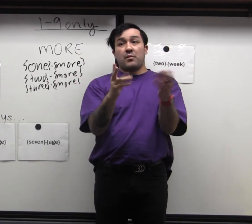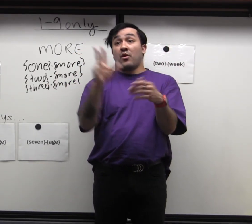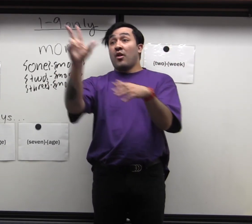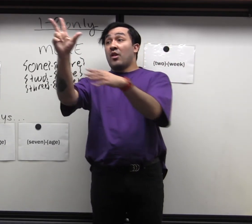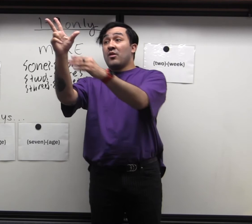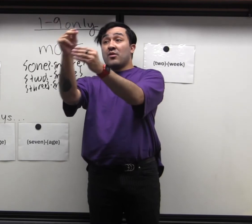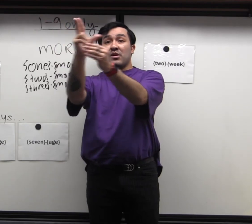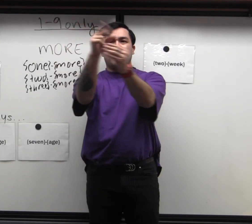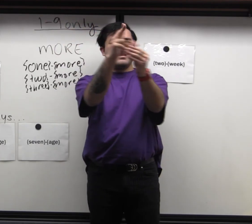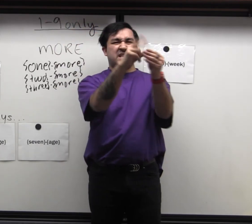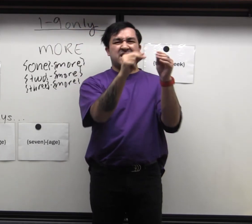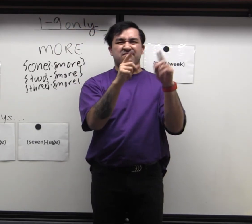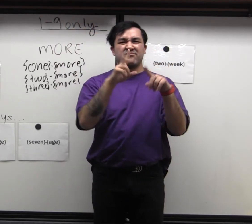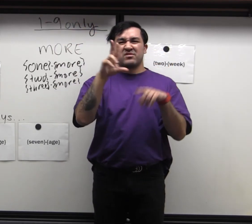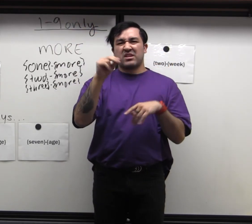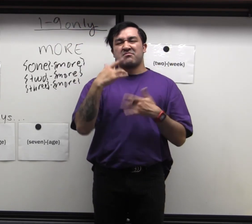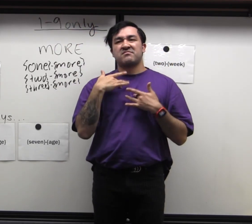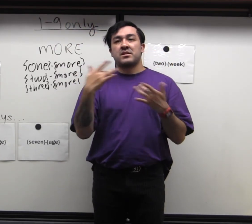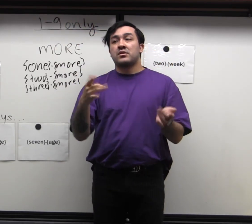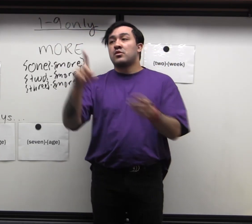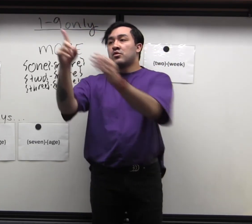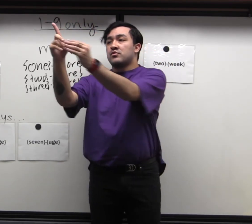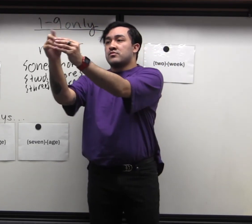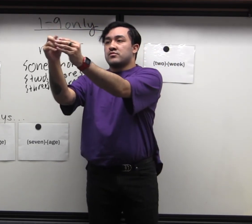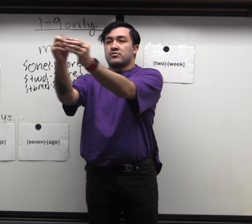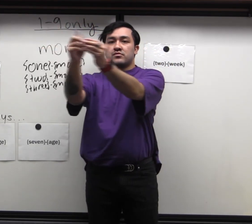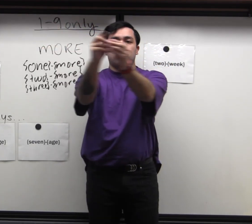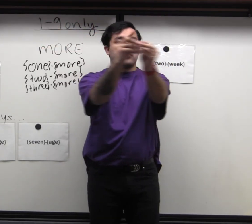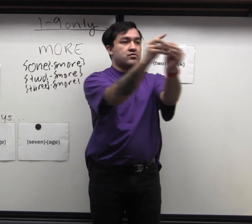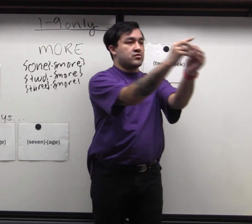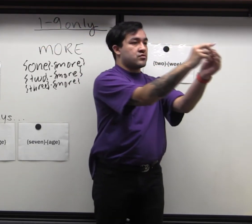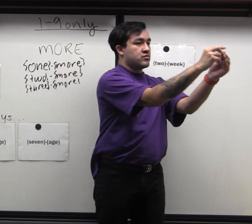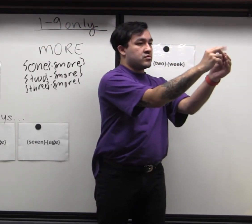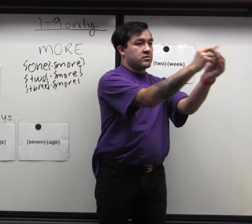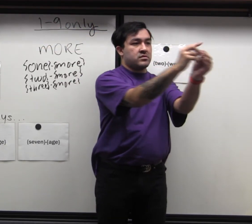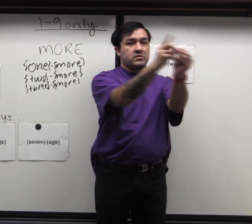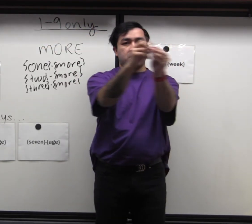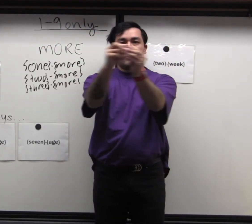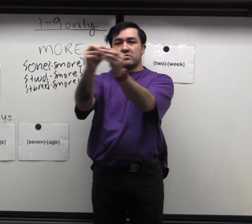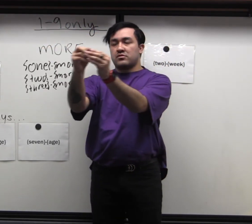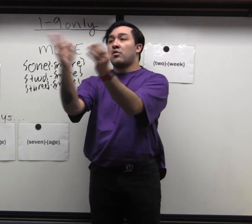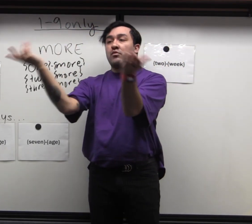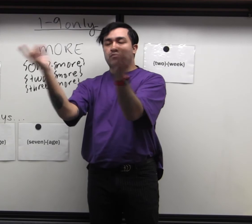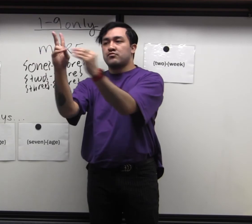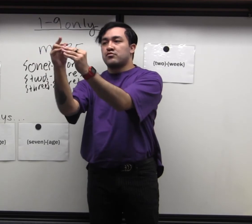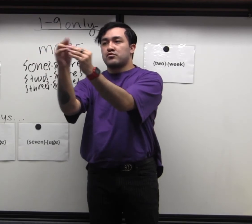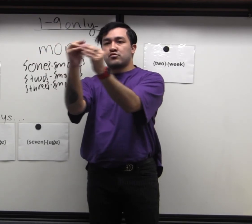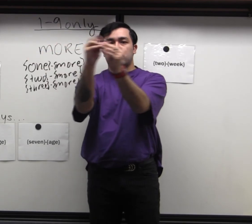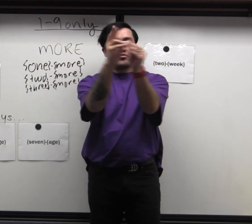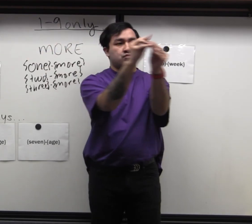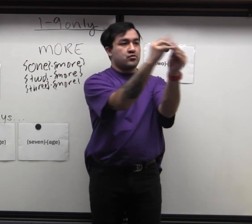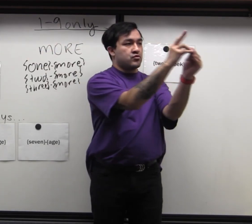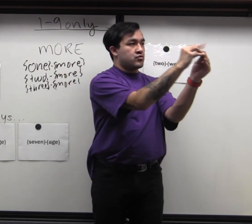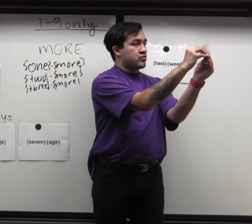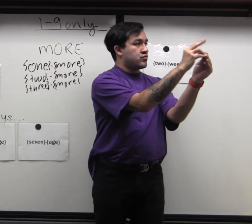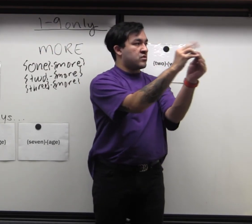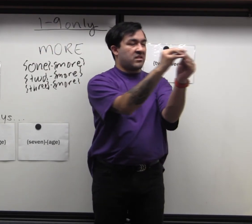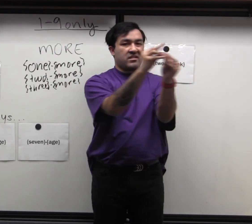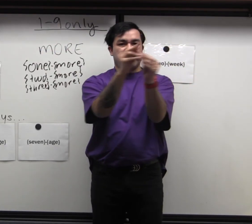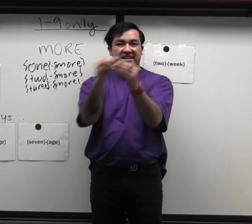just, 3 more minutes, or 3 more times, or no. They'll say, hey, 1 more, 1 more, 1 more, or 2 more, 2 more, 2 more times, and then we'll be